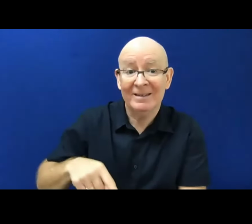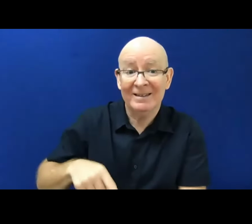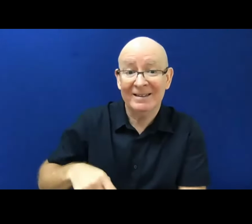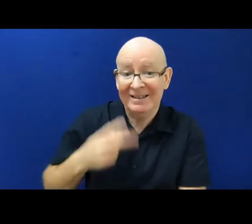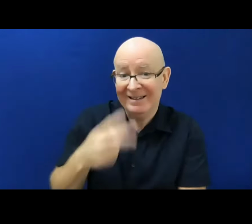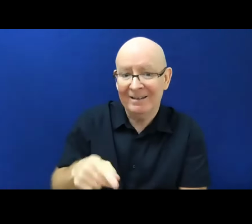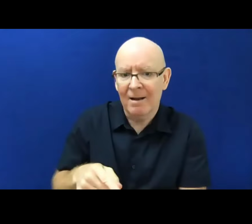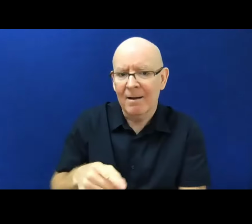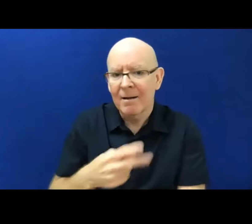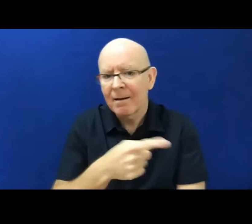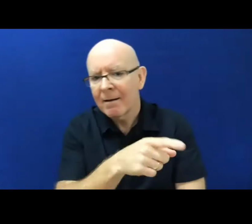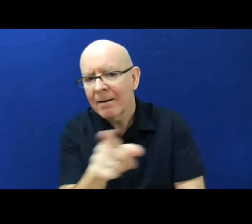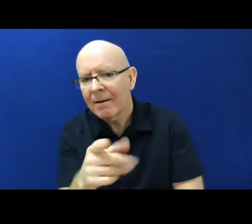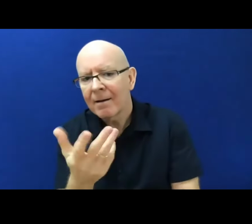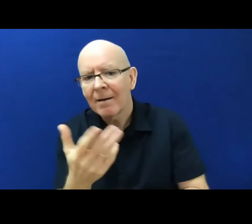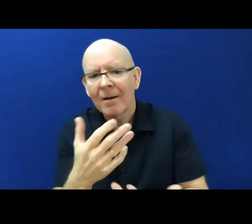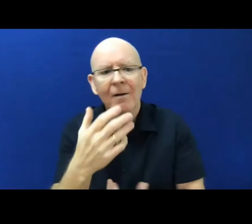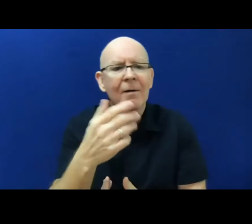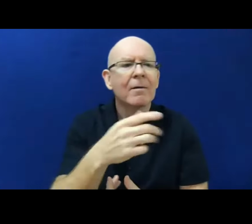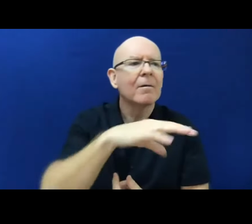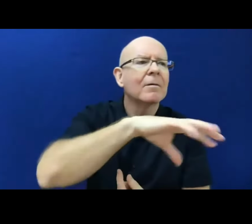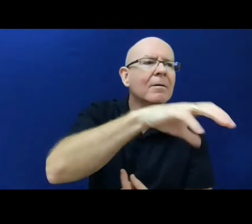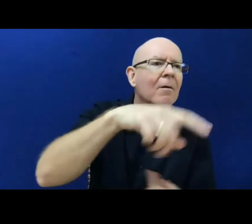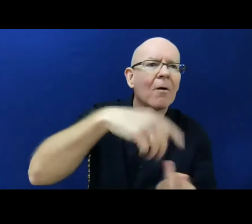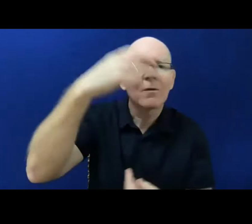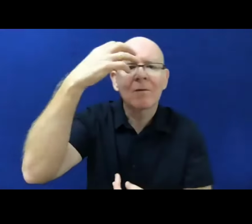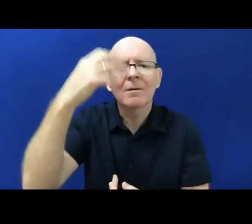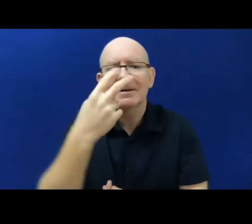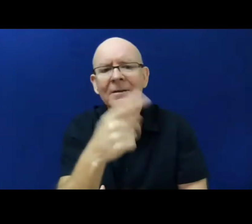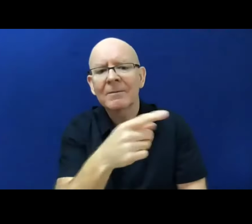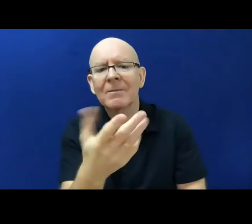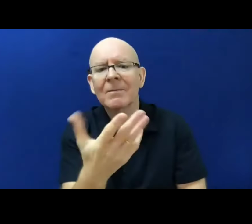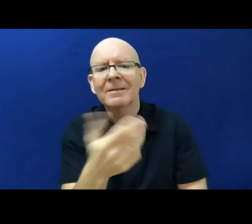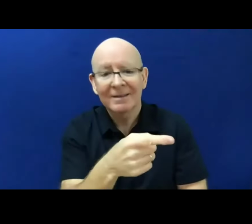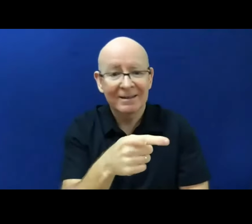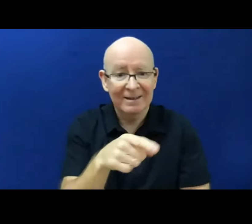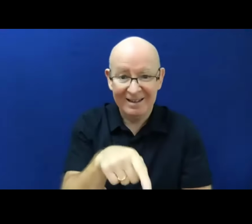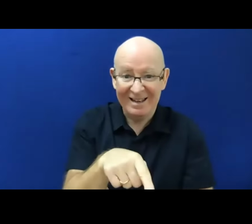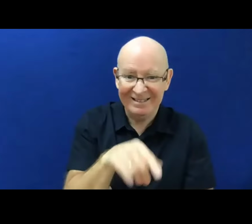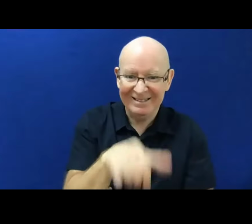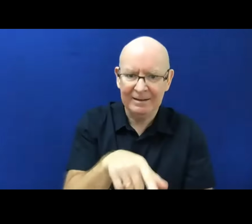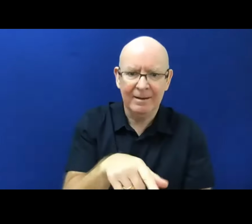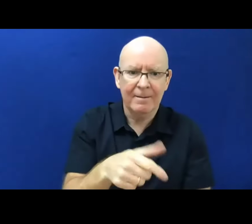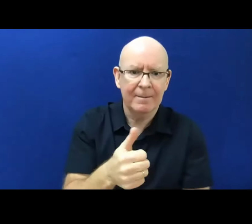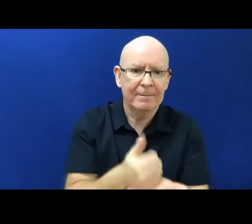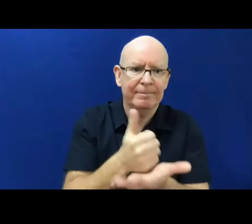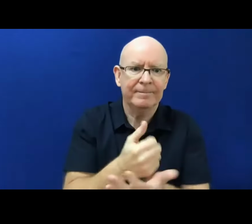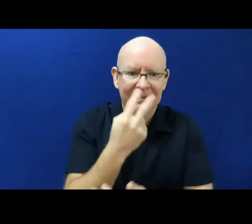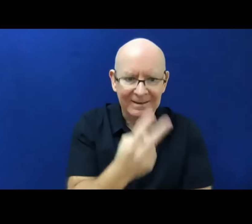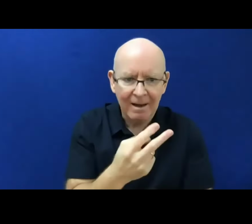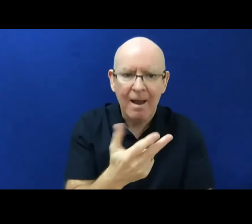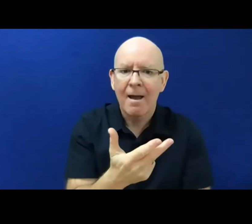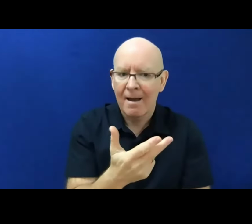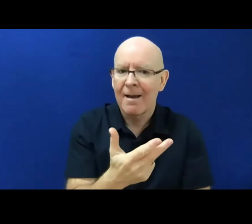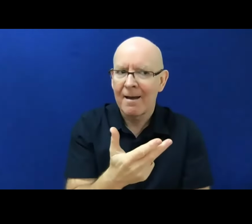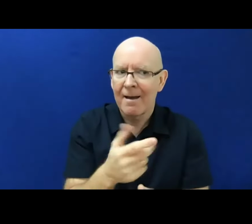all these reports and then engaged in a constructive dialogue. And what also the researchers needed to know in order